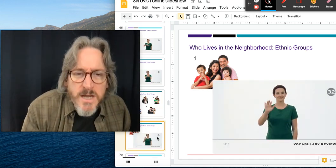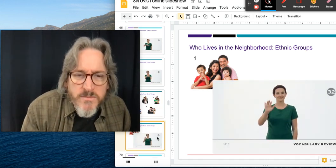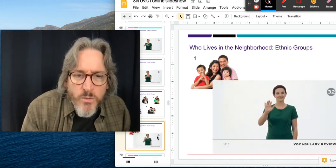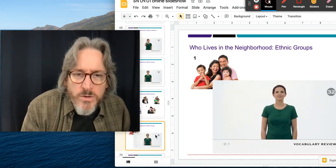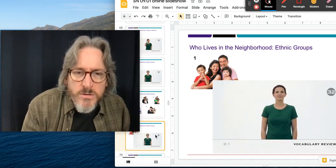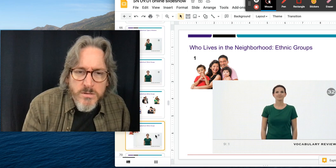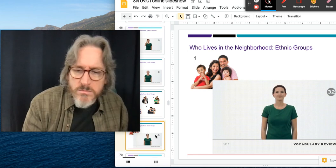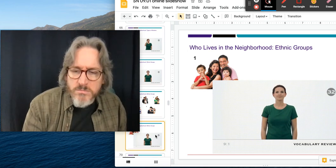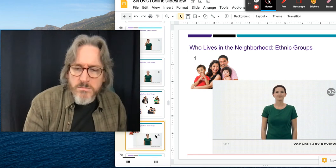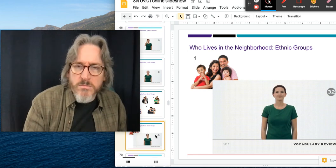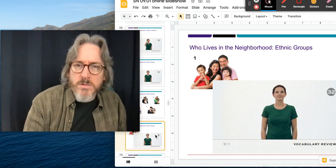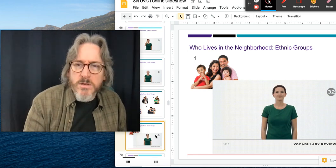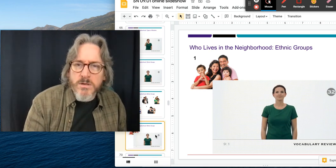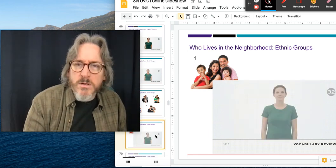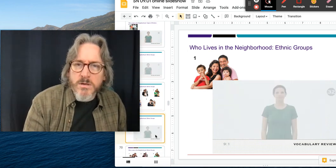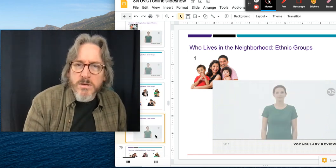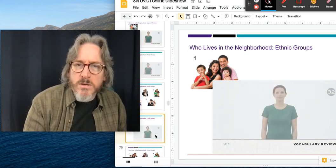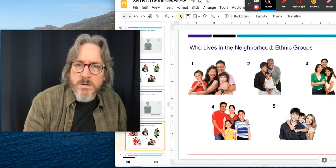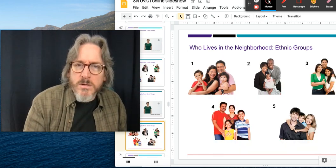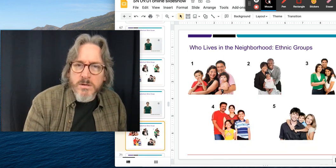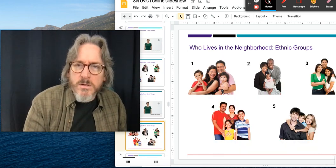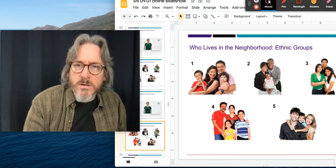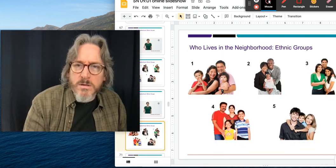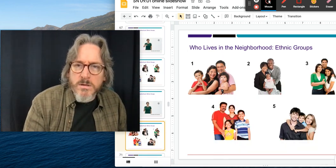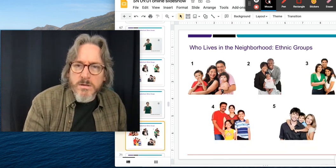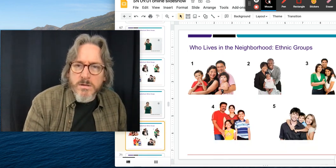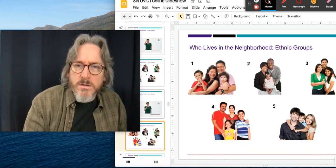is that one out of order?